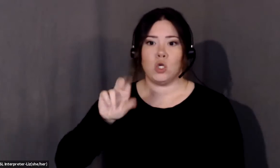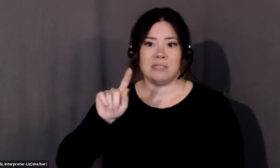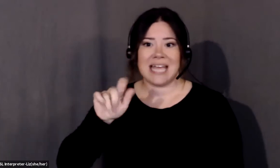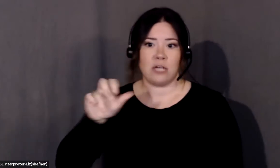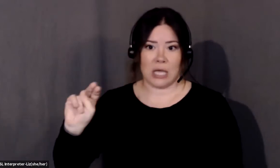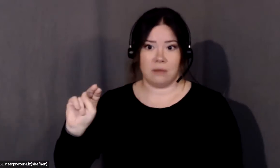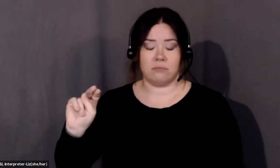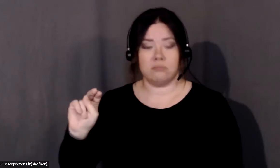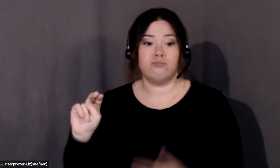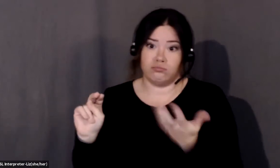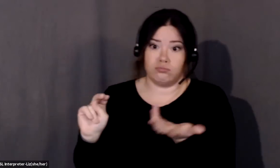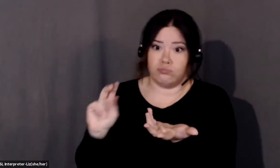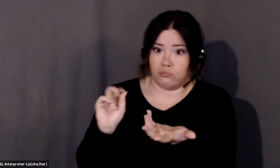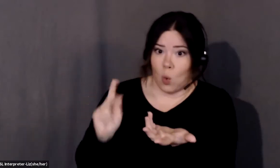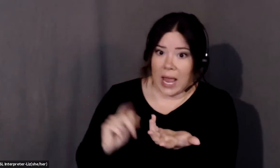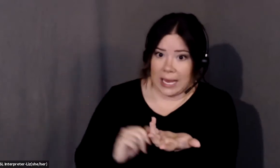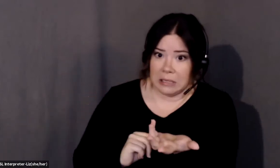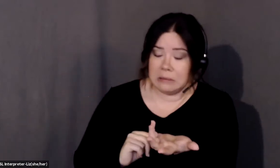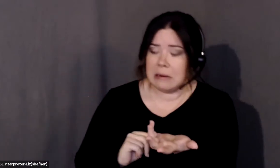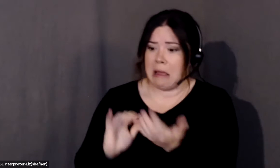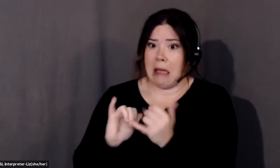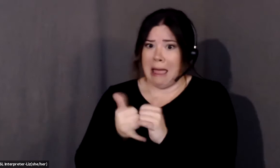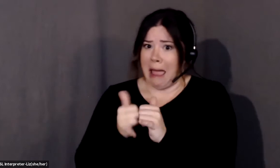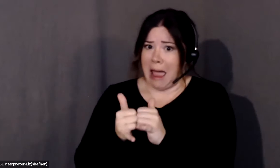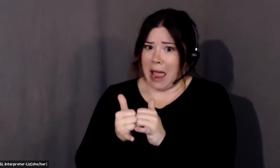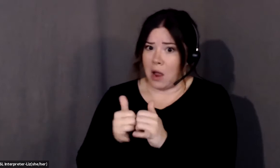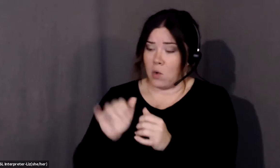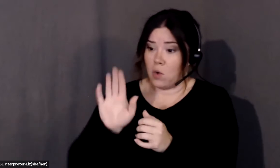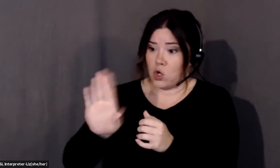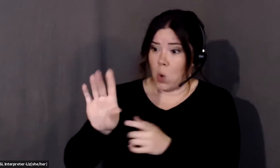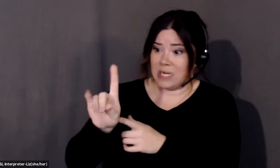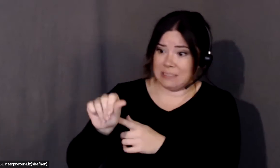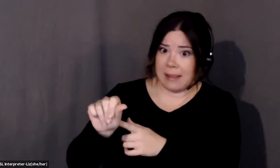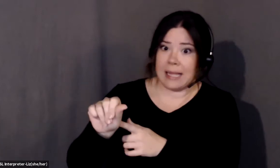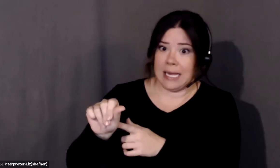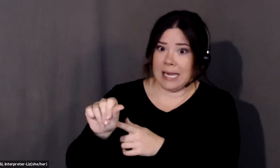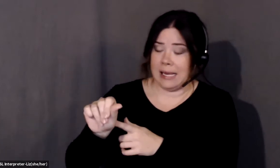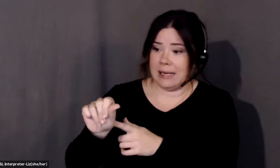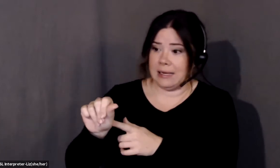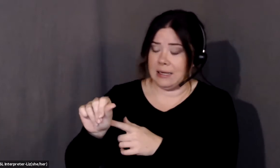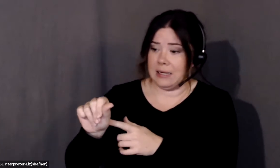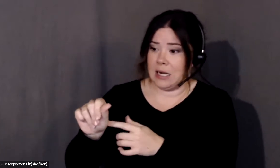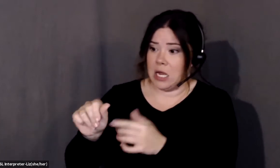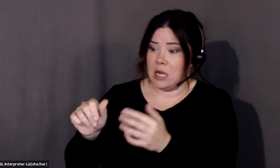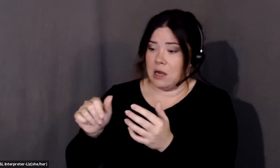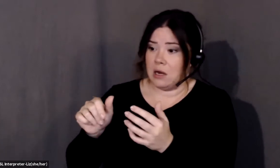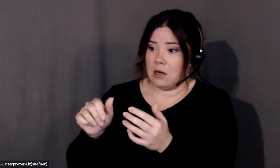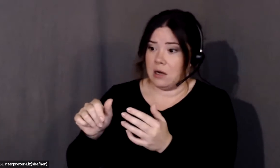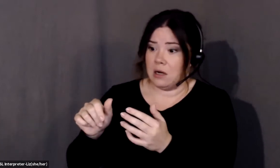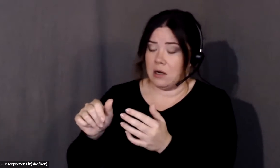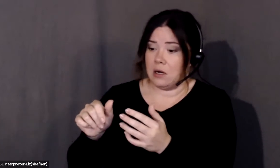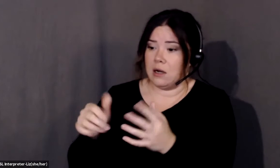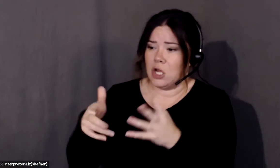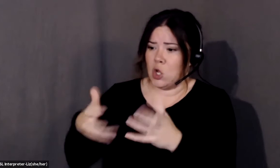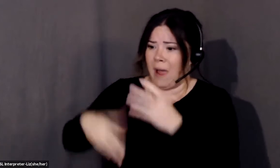Okay, so how does the disability correlate? How does the accommodation